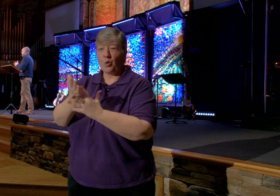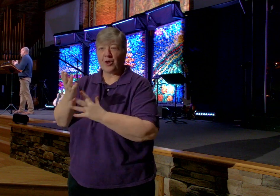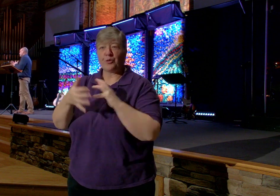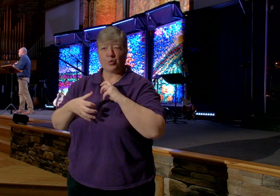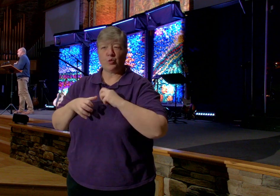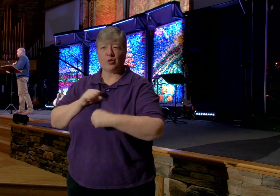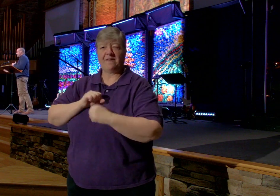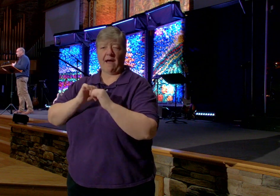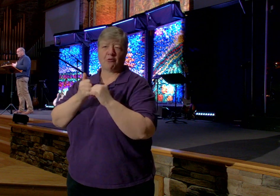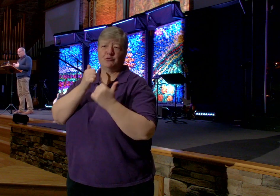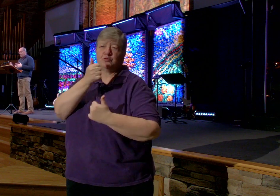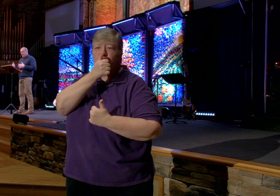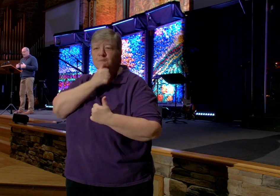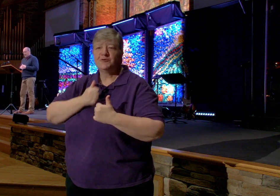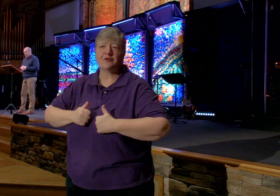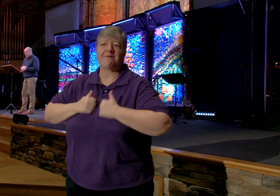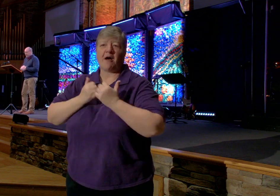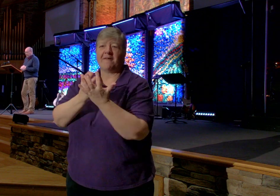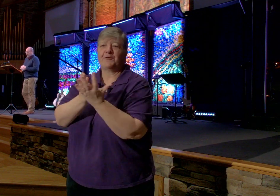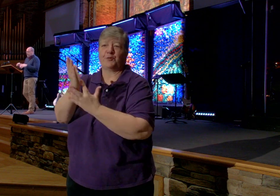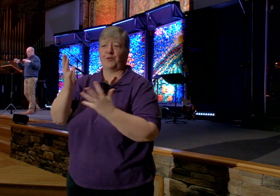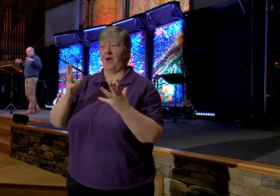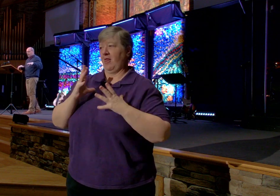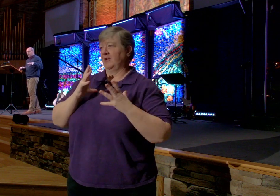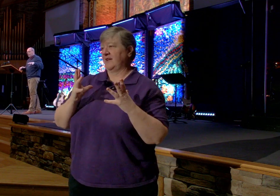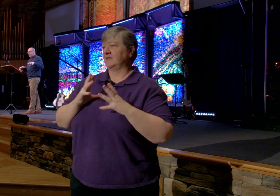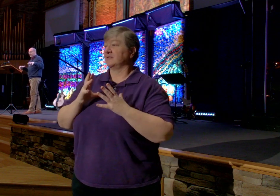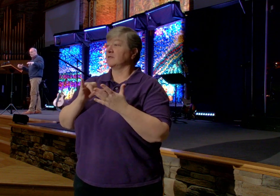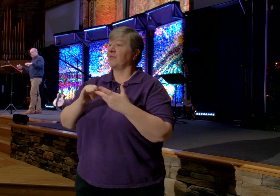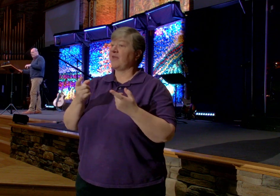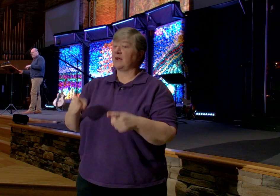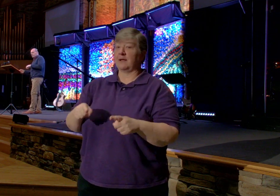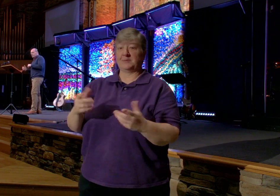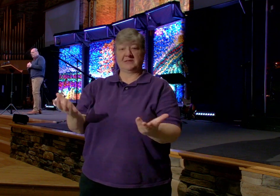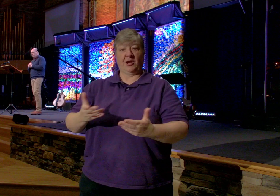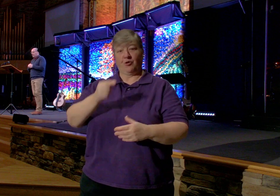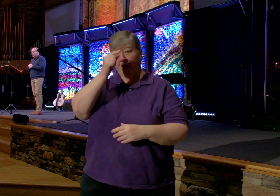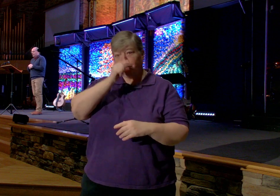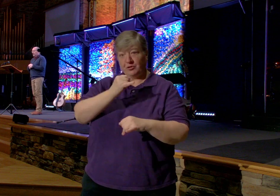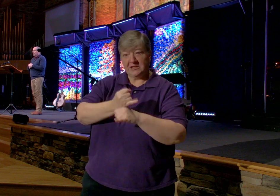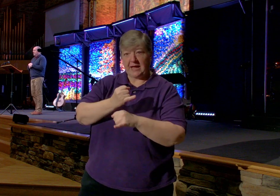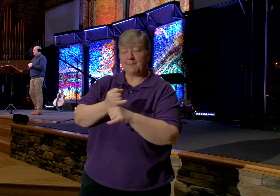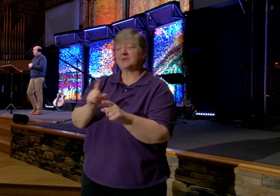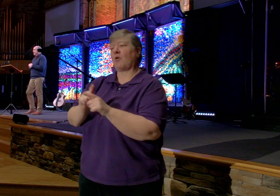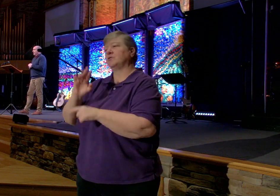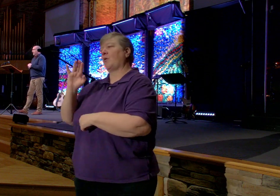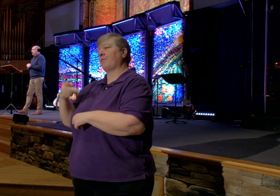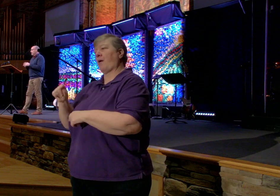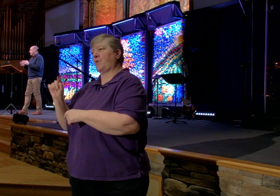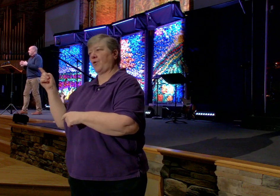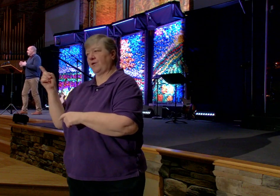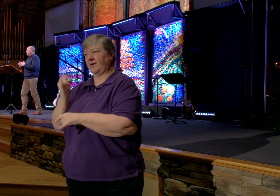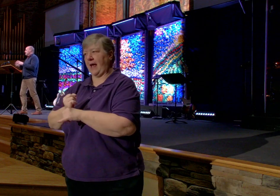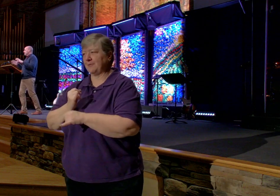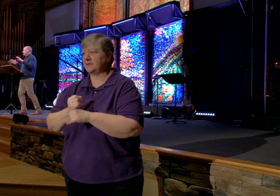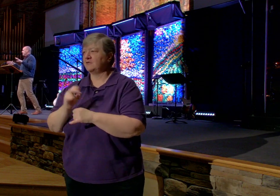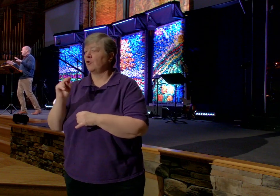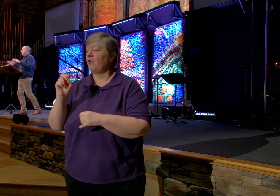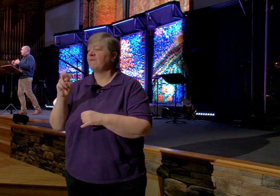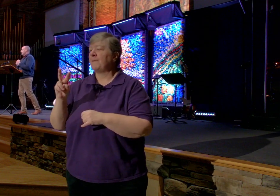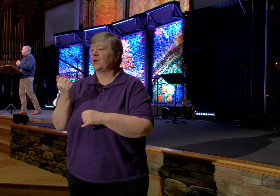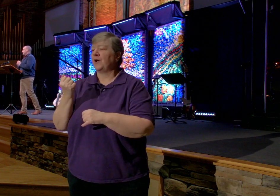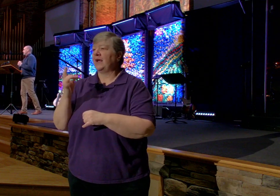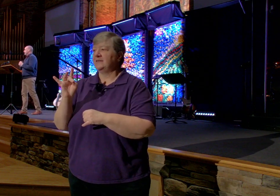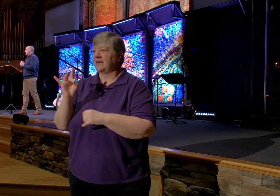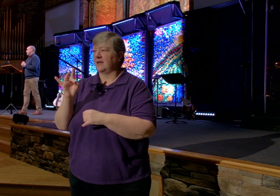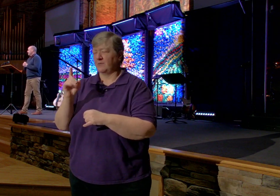grief, how you can do that. So that's going to be taking place both at the Greece campus and also the Brockport campus on